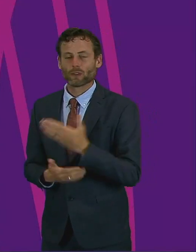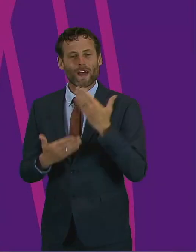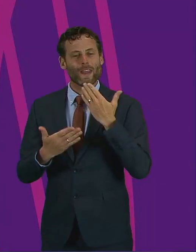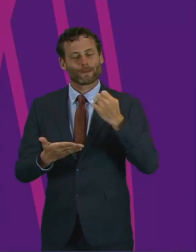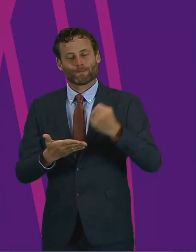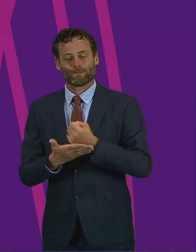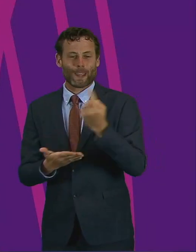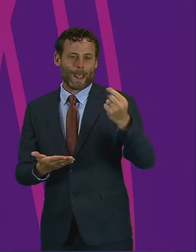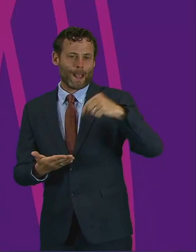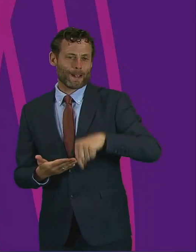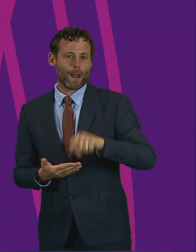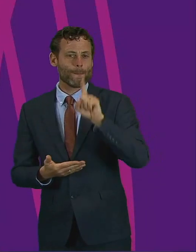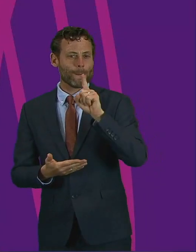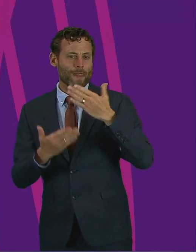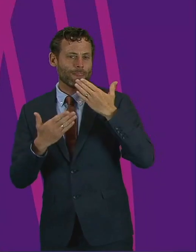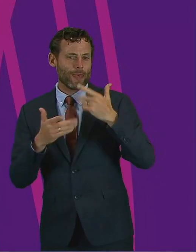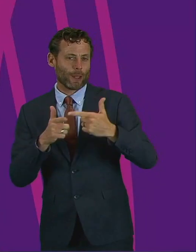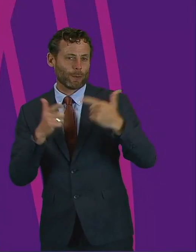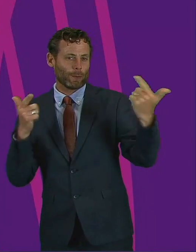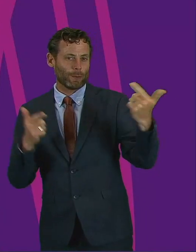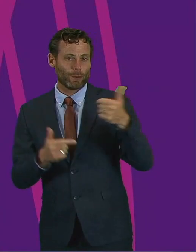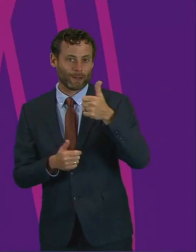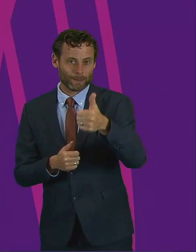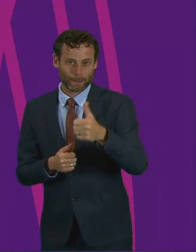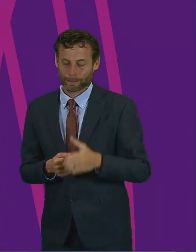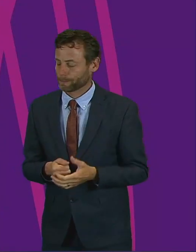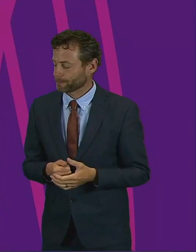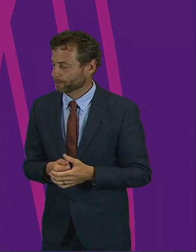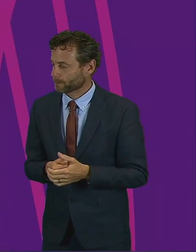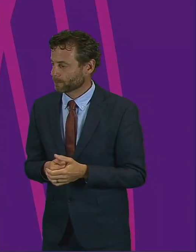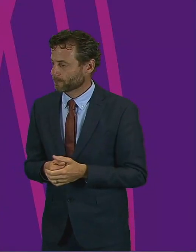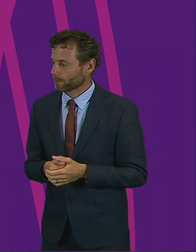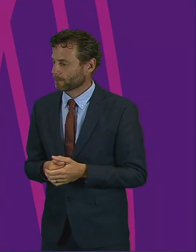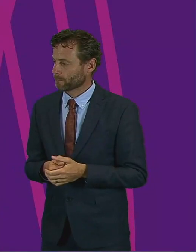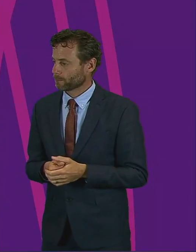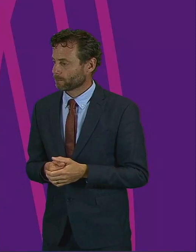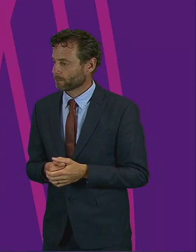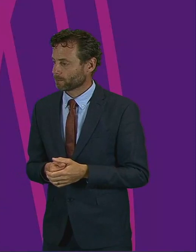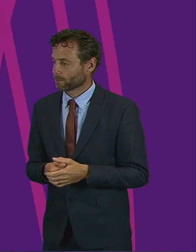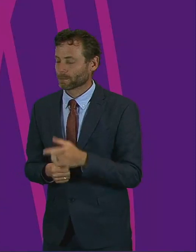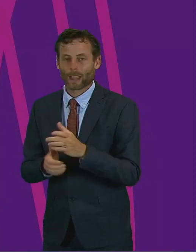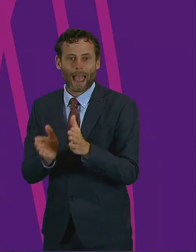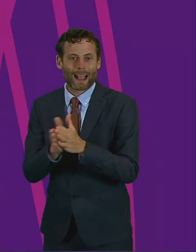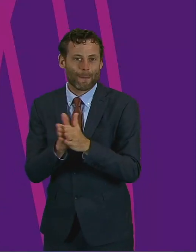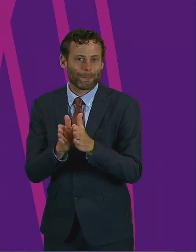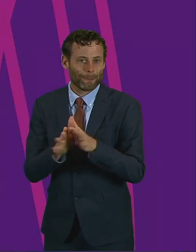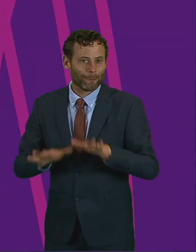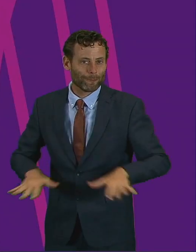person, but thank you for joining us from home. Now we're going to move on